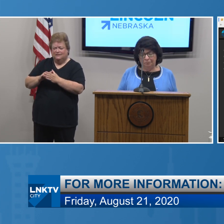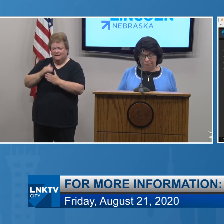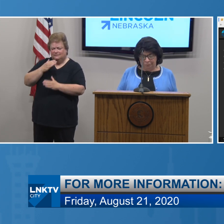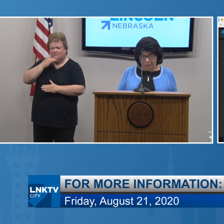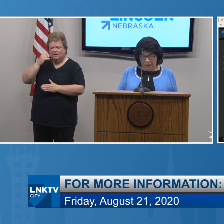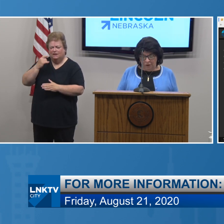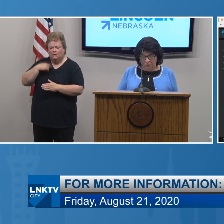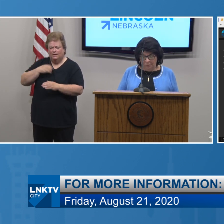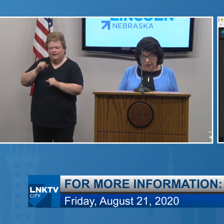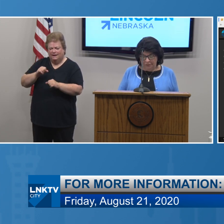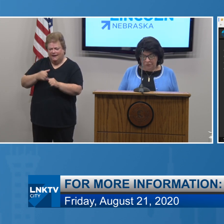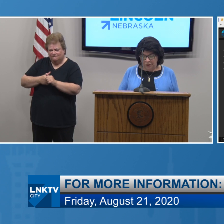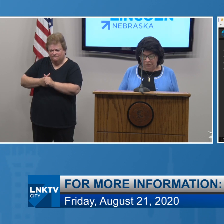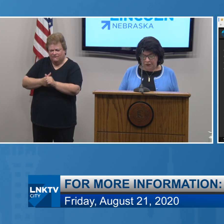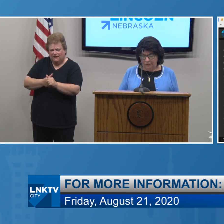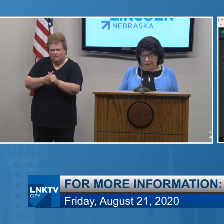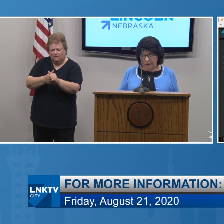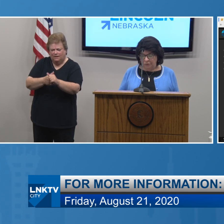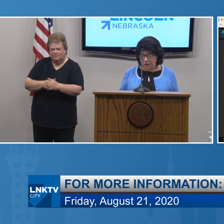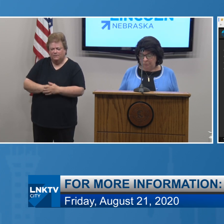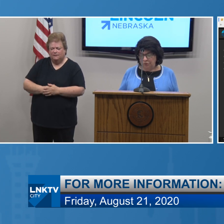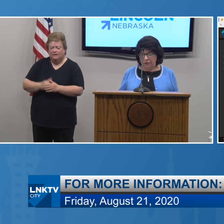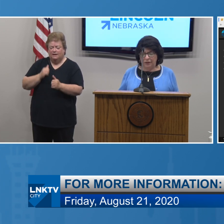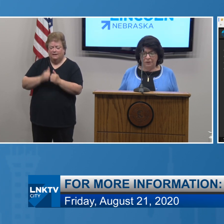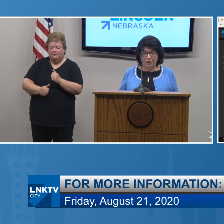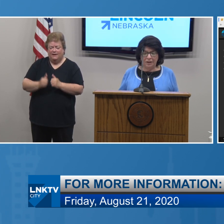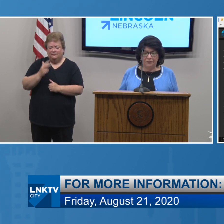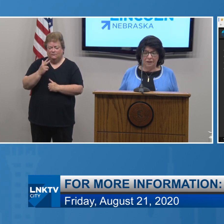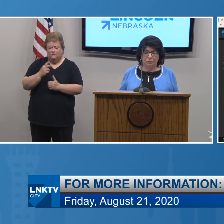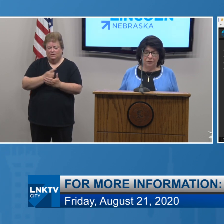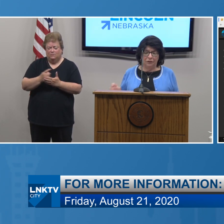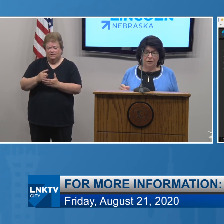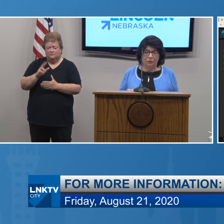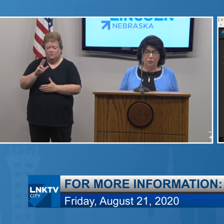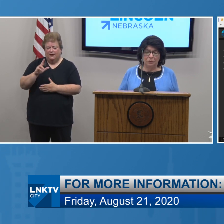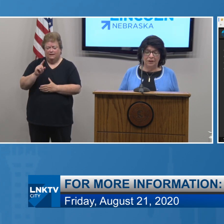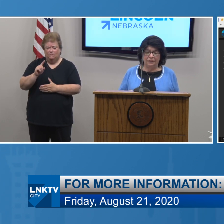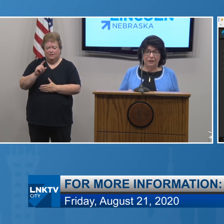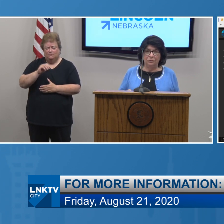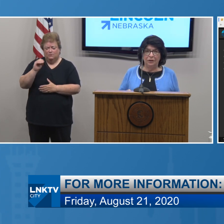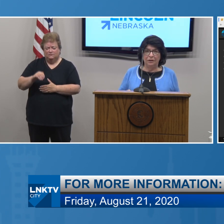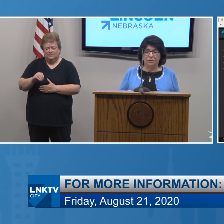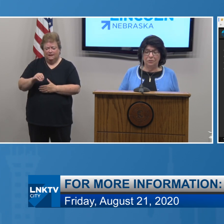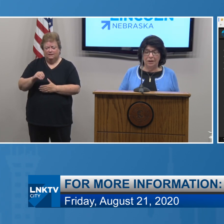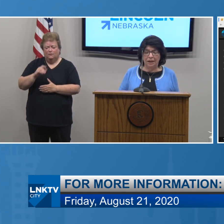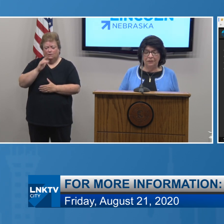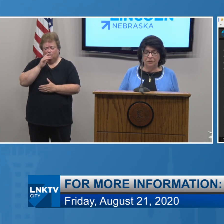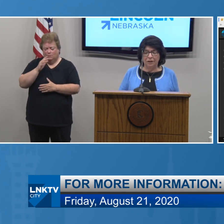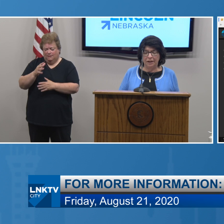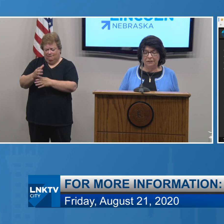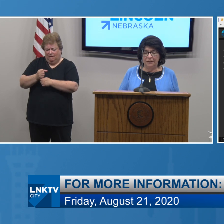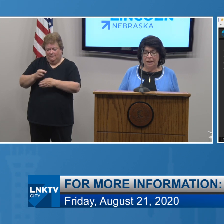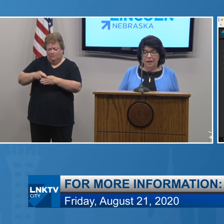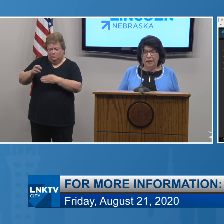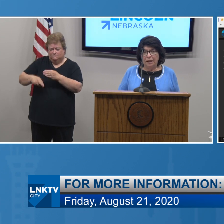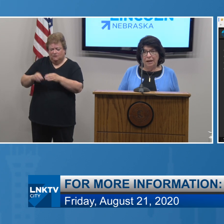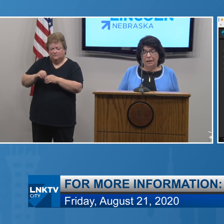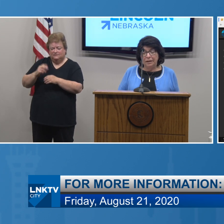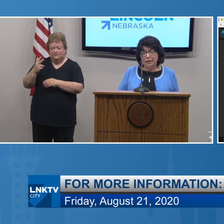positive. Over the past 3 weeks, 81% of all testing results were received within 3 days or